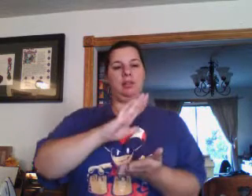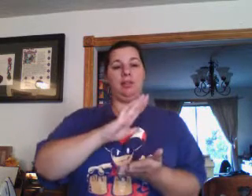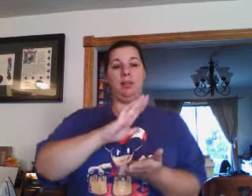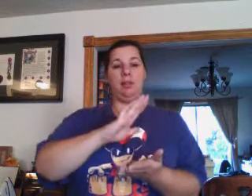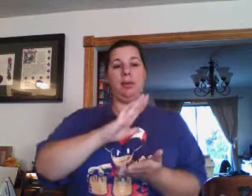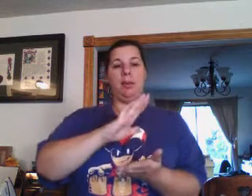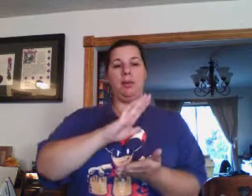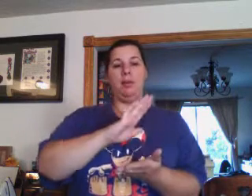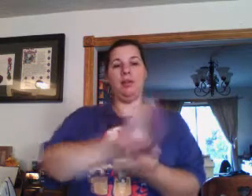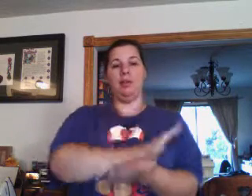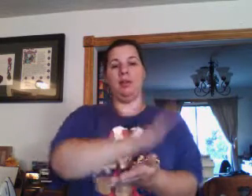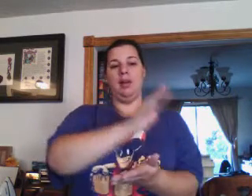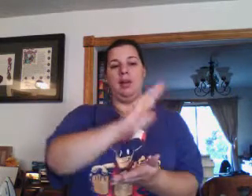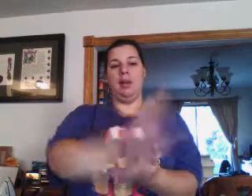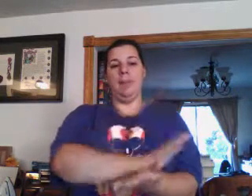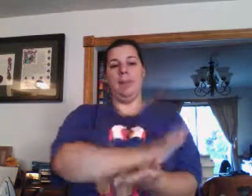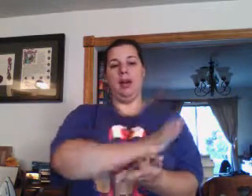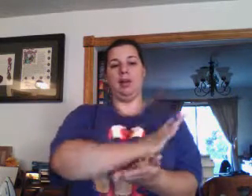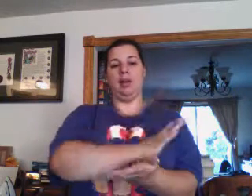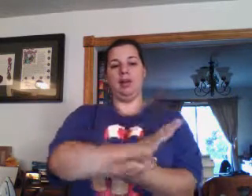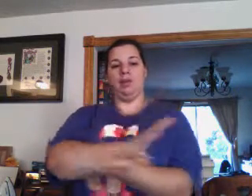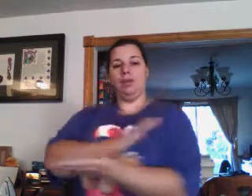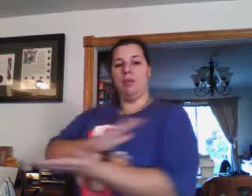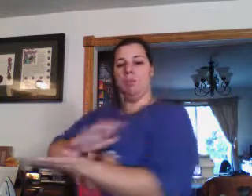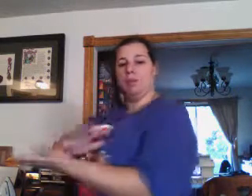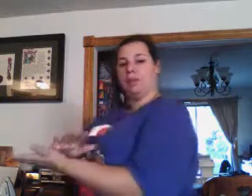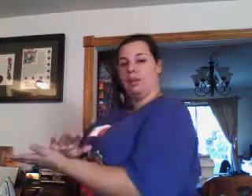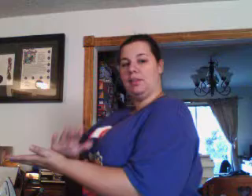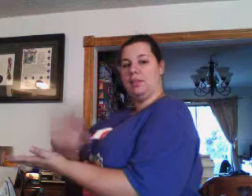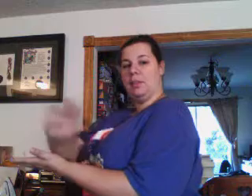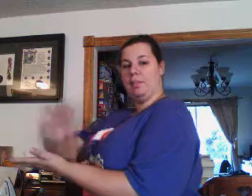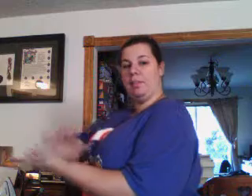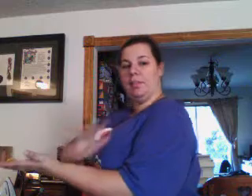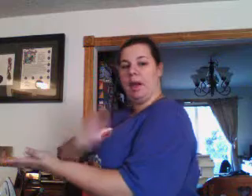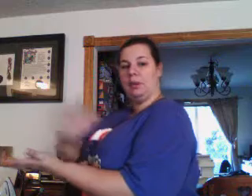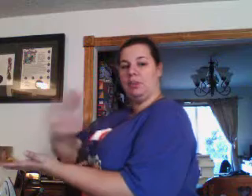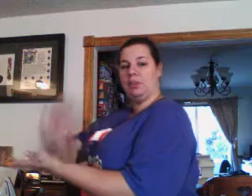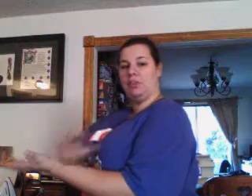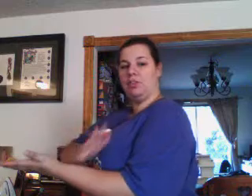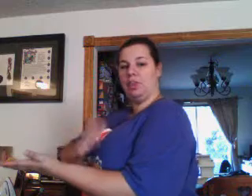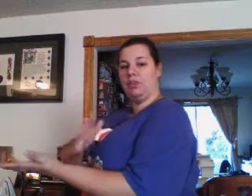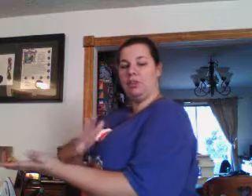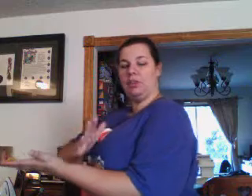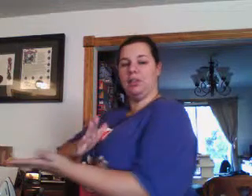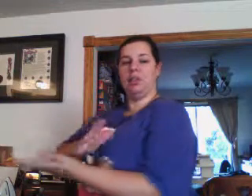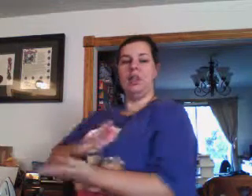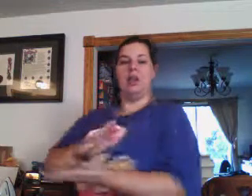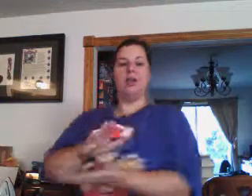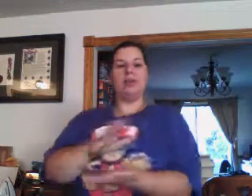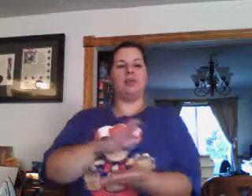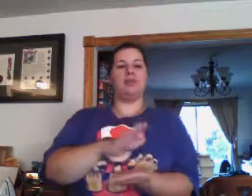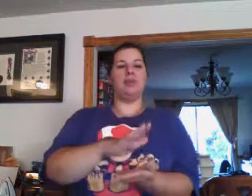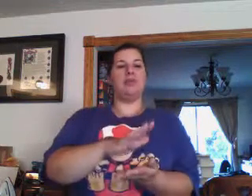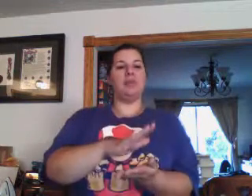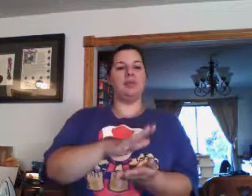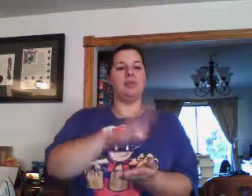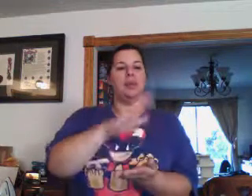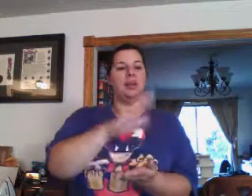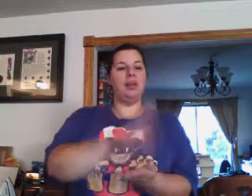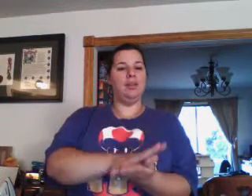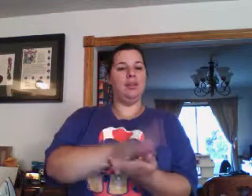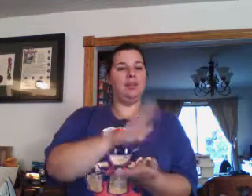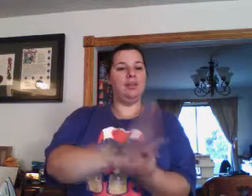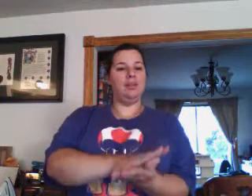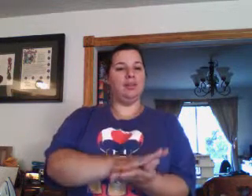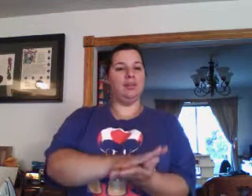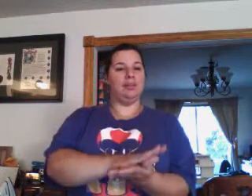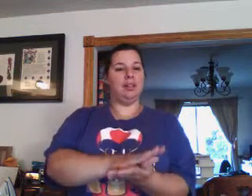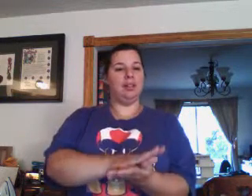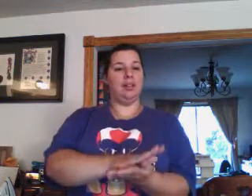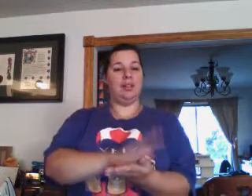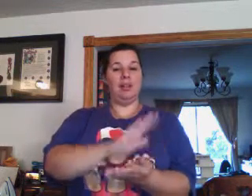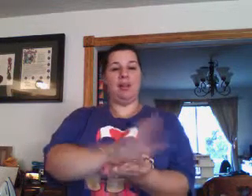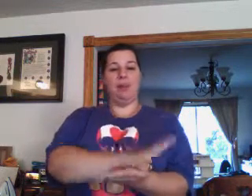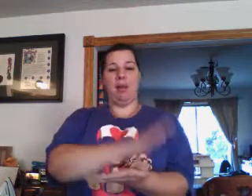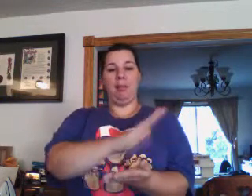you remember paper? Backwards. Remember, this is a backwards gesture, which is different from school.